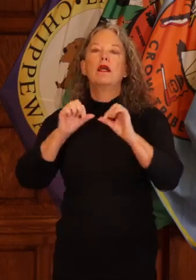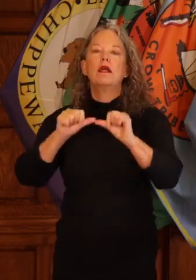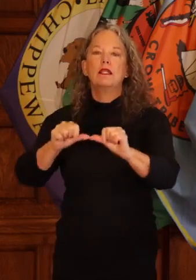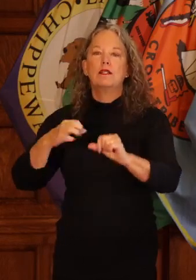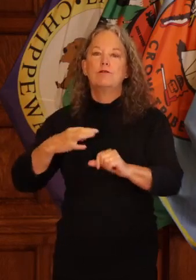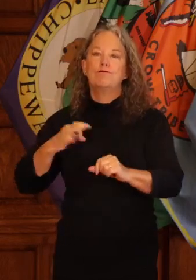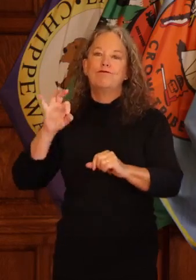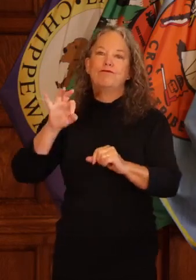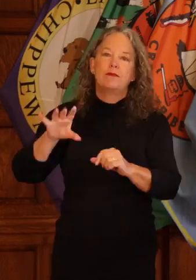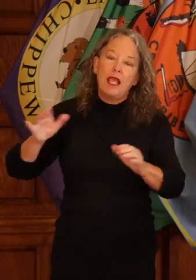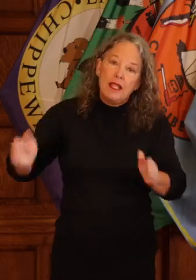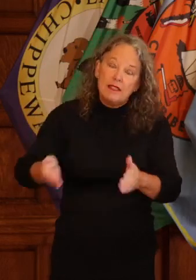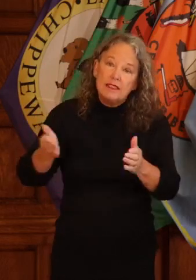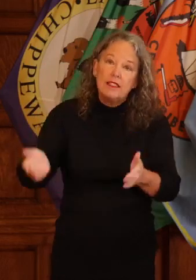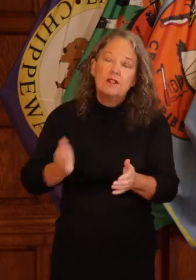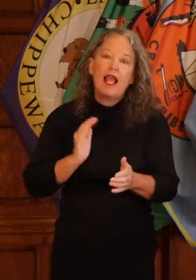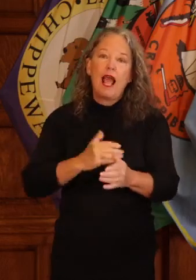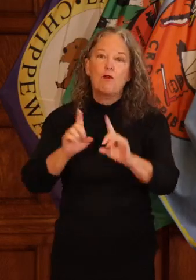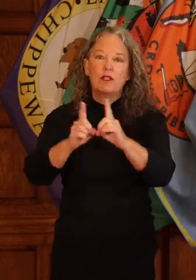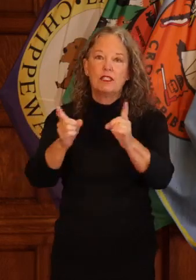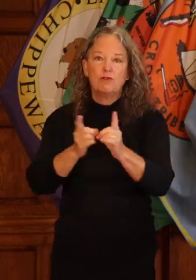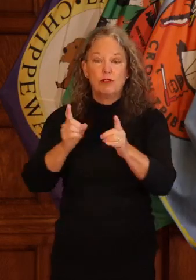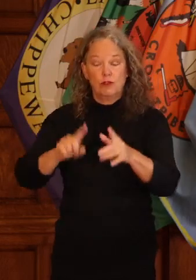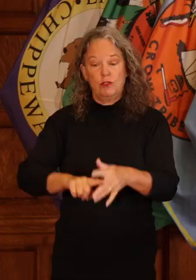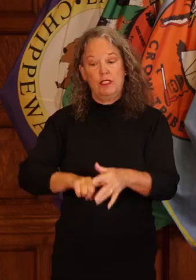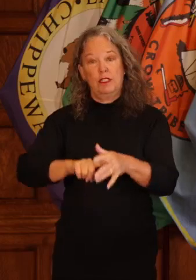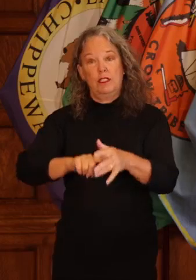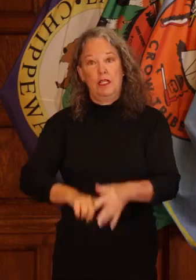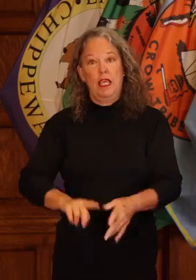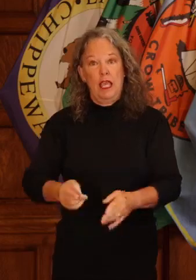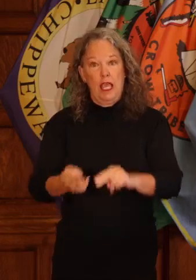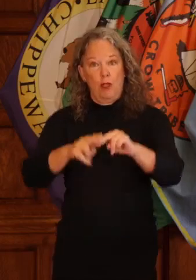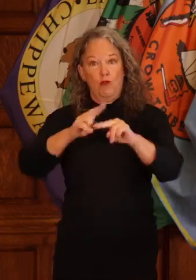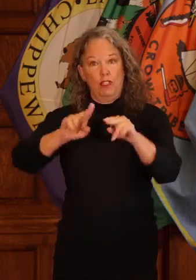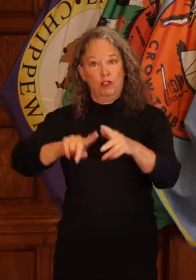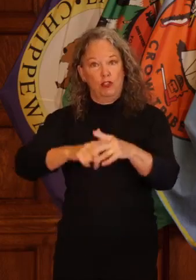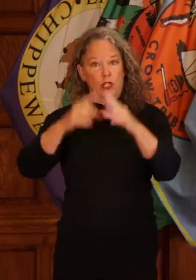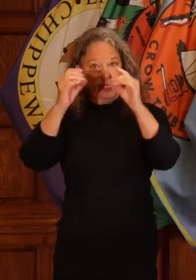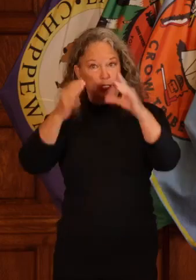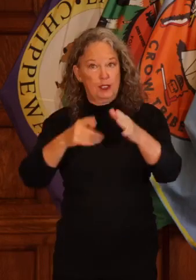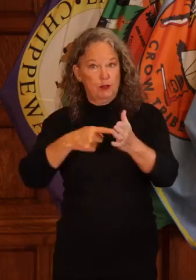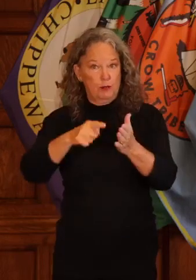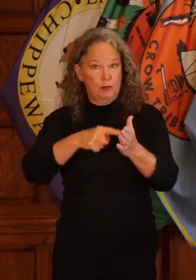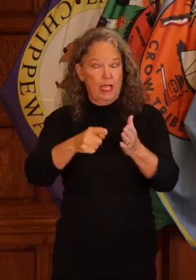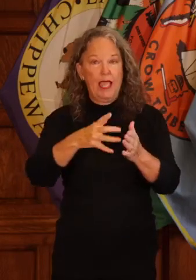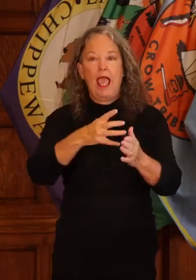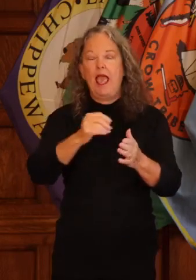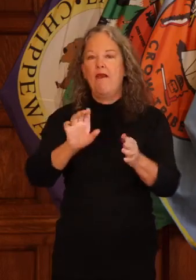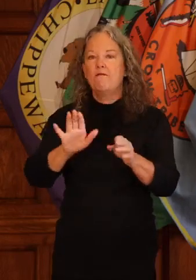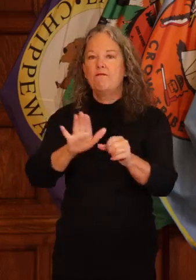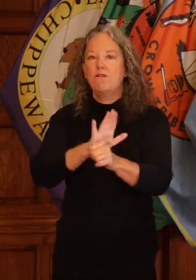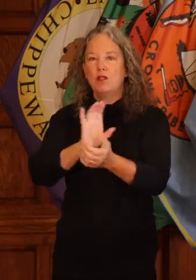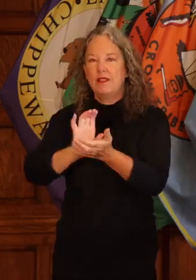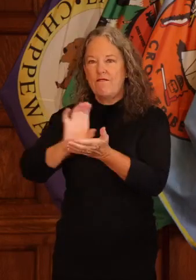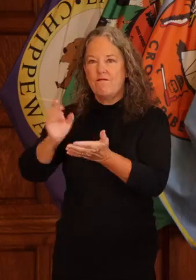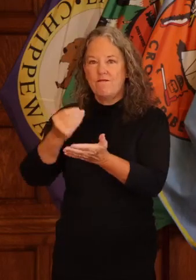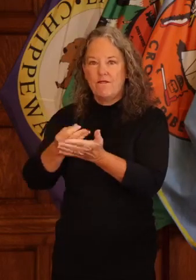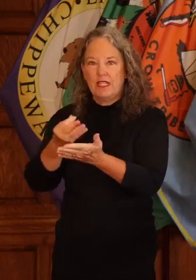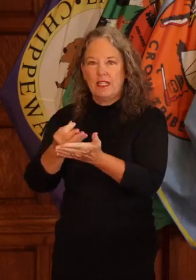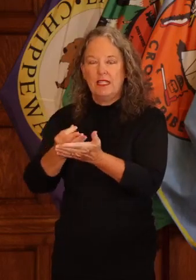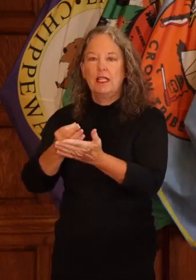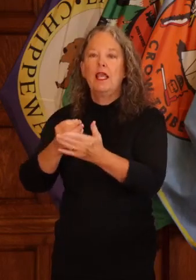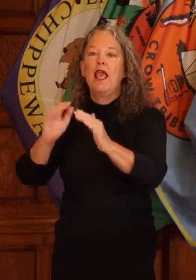our districts to increase starting teacher pay, while also fully funding the Advanced Opportunities